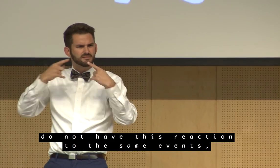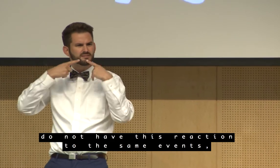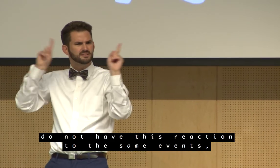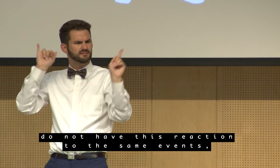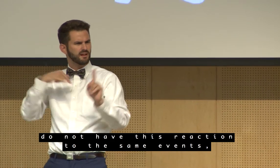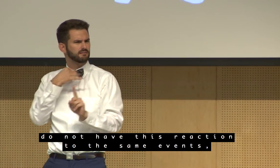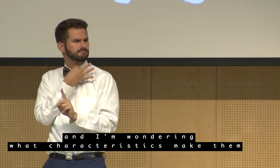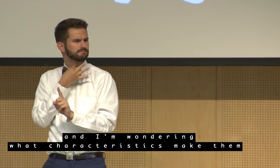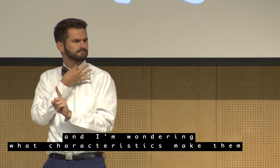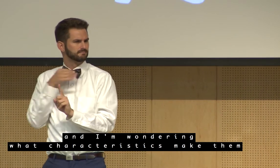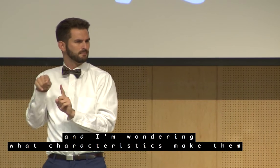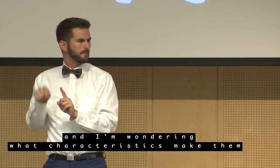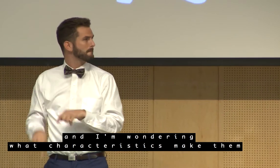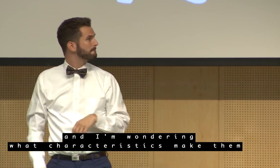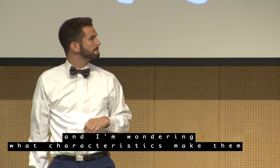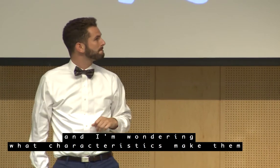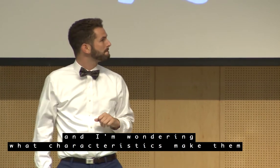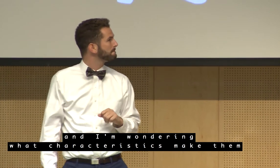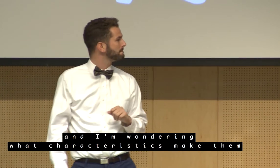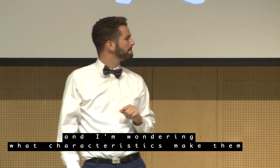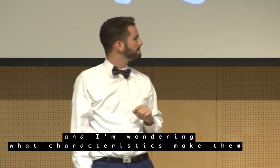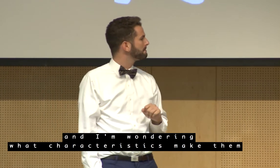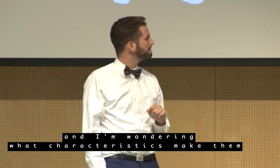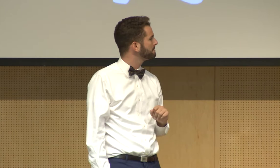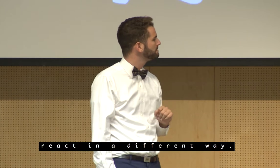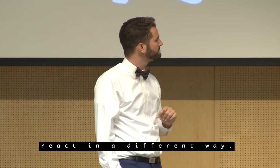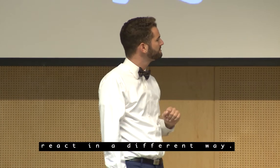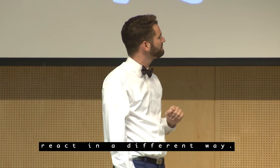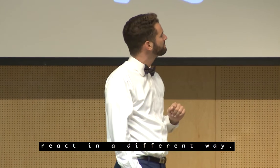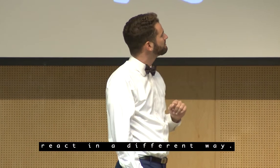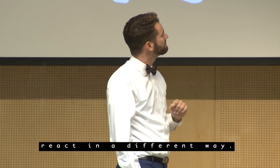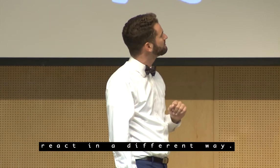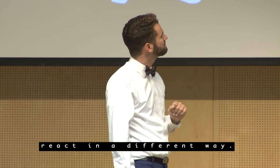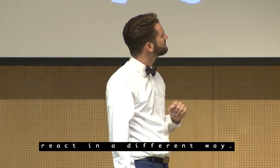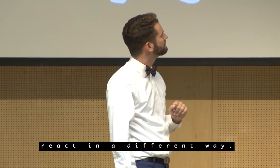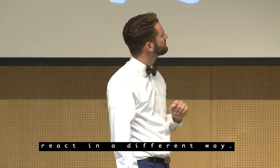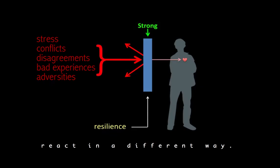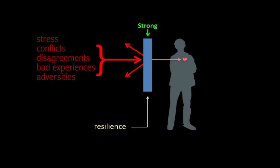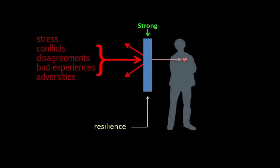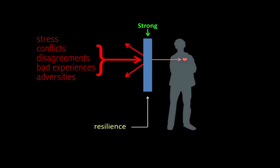same events, and I'm wondering what characteristics make them react in a different way.